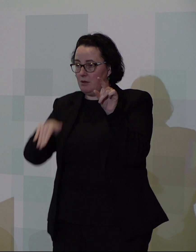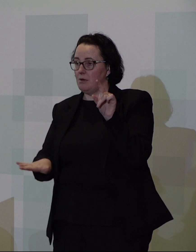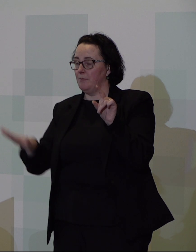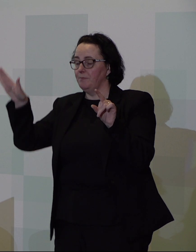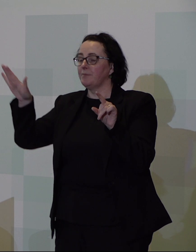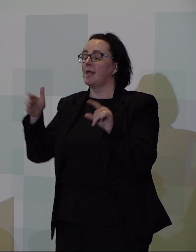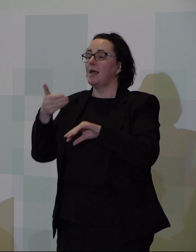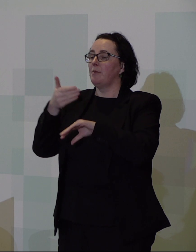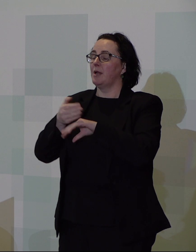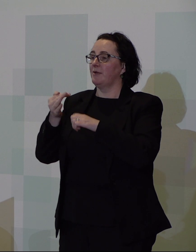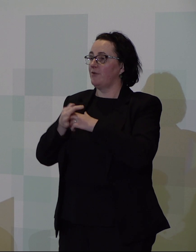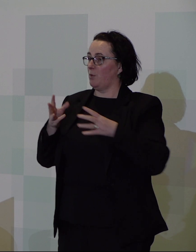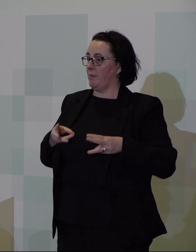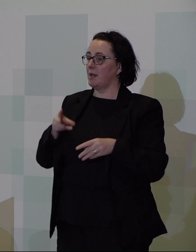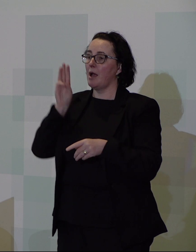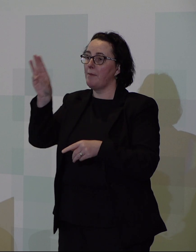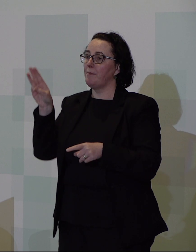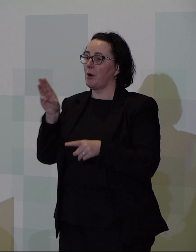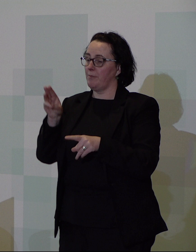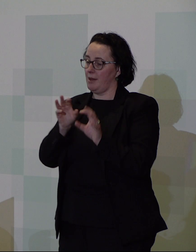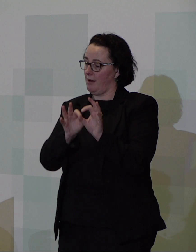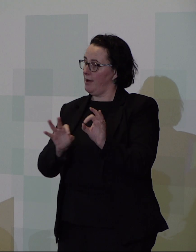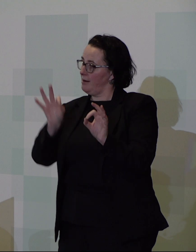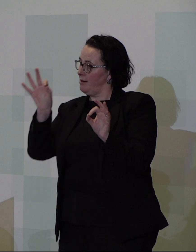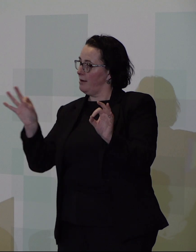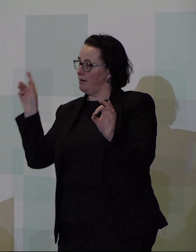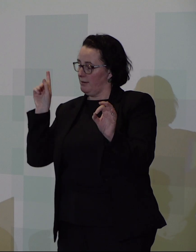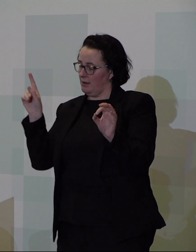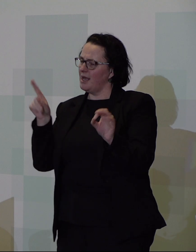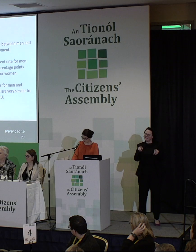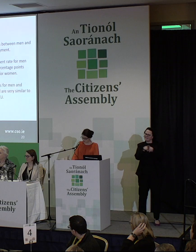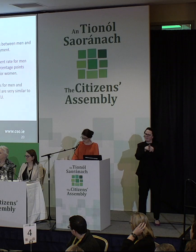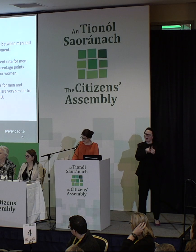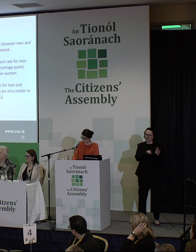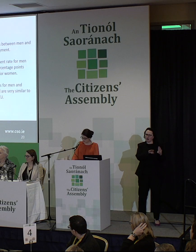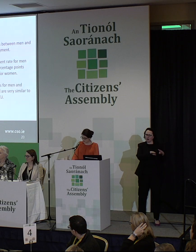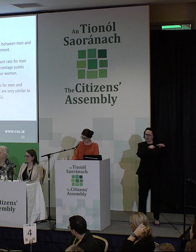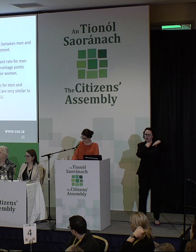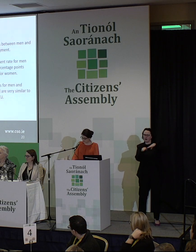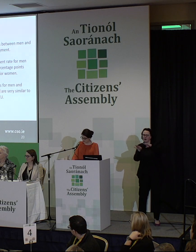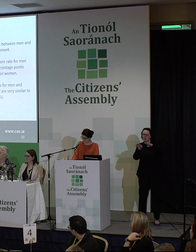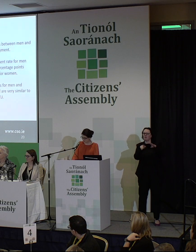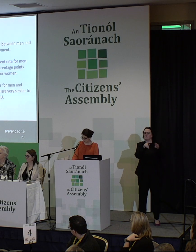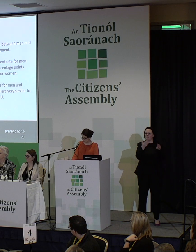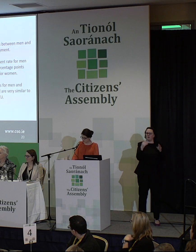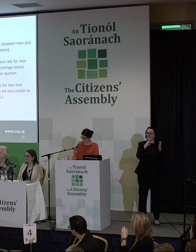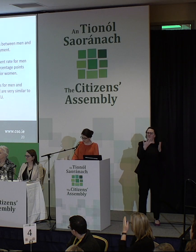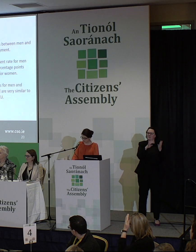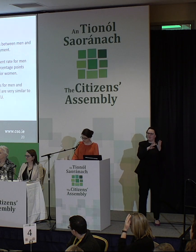Ireland, and that's the solid purple line on the chart, followed a very similar pattern, dropping from about